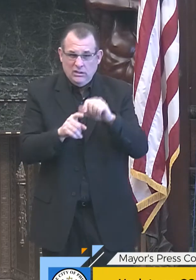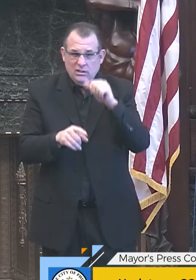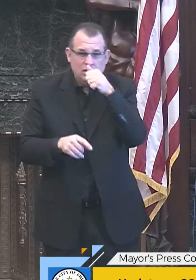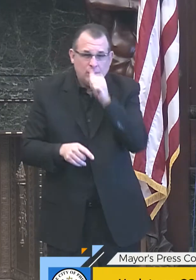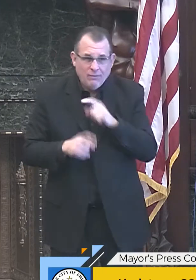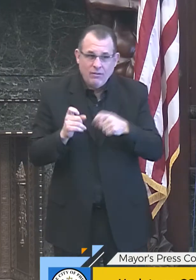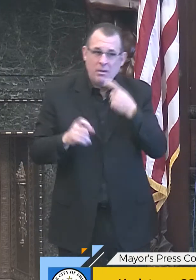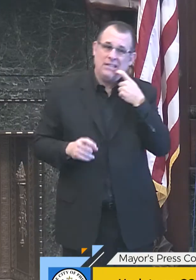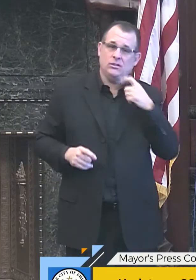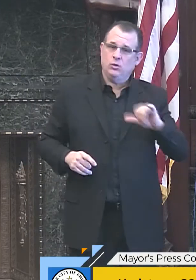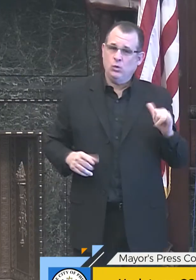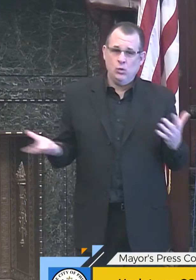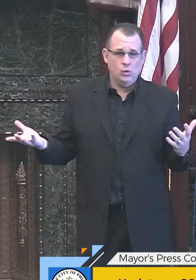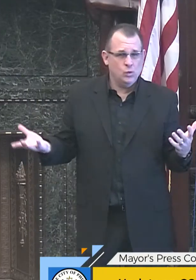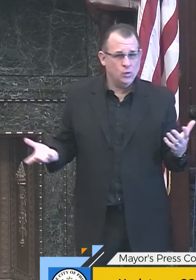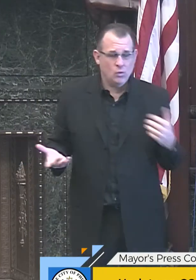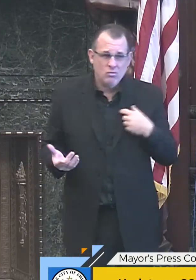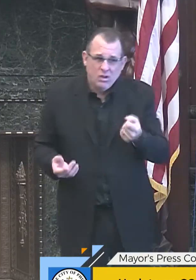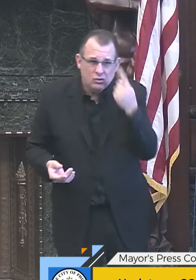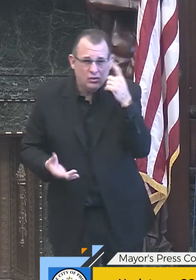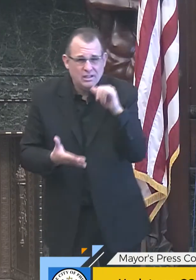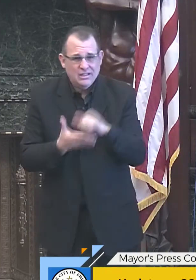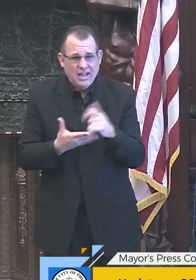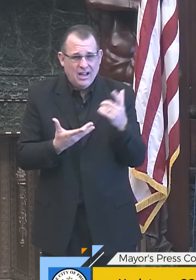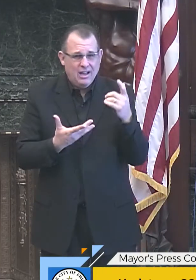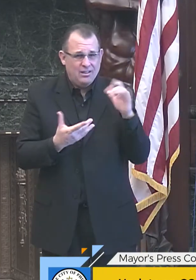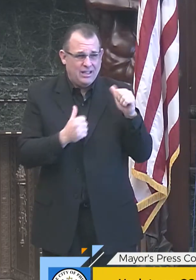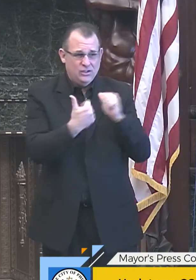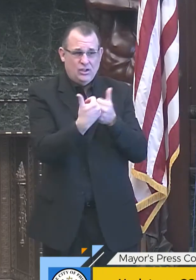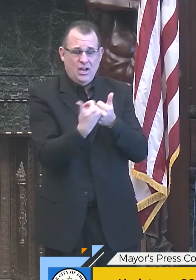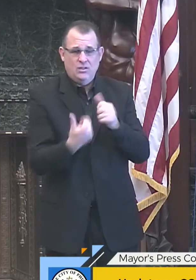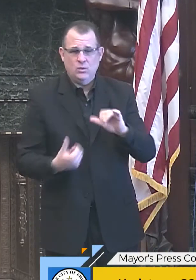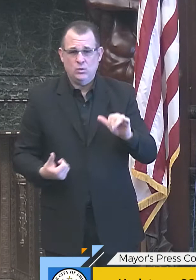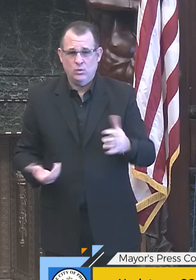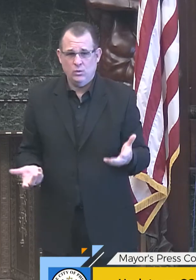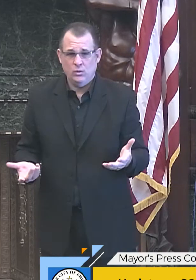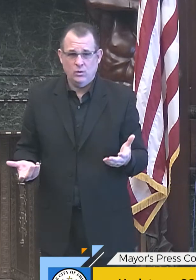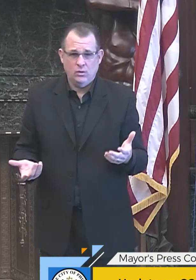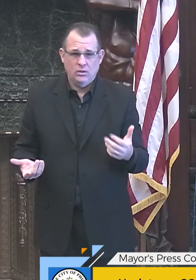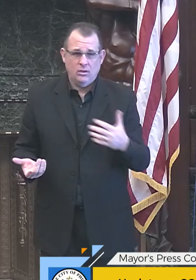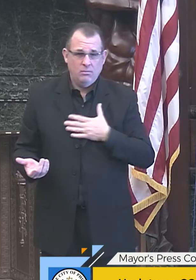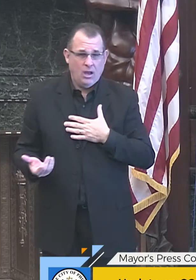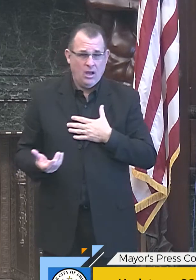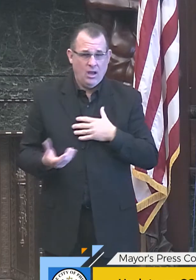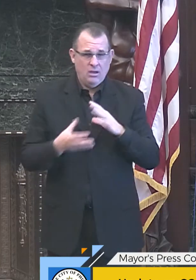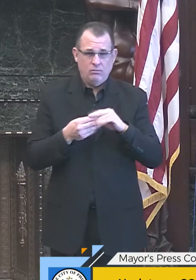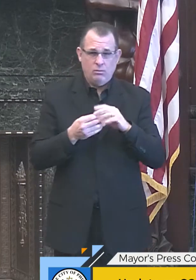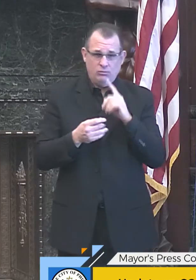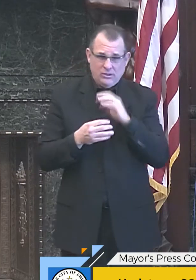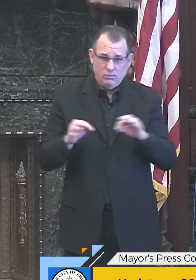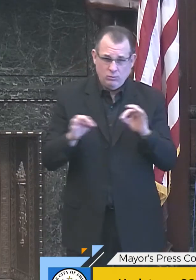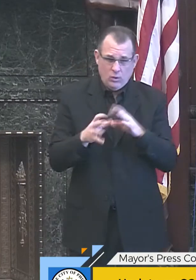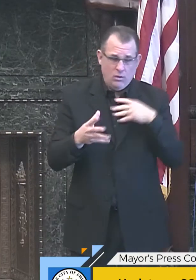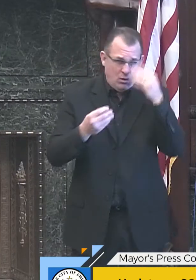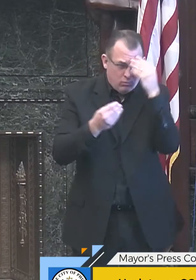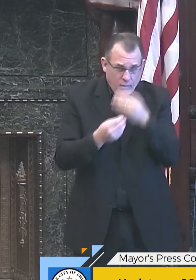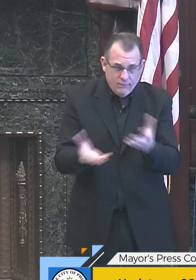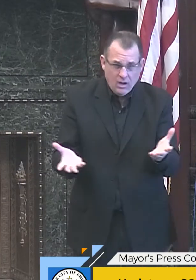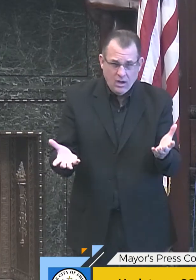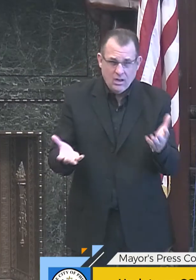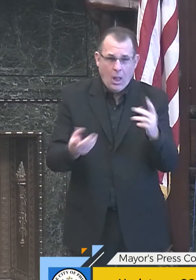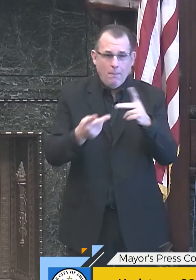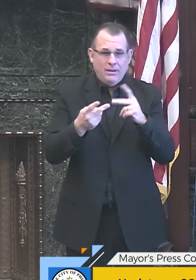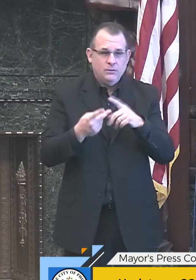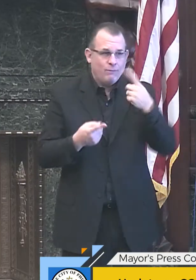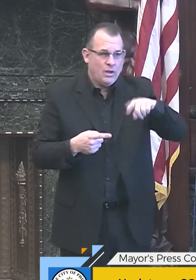recognize the challenges that brings. As I referenced in my remarks, it's important that we provide somewhere for those individuals to go, which is why